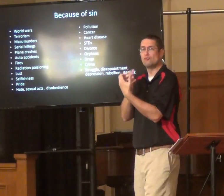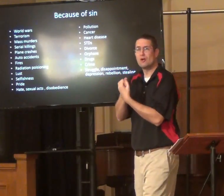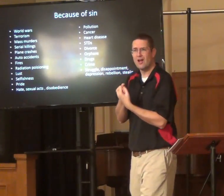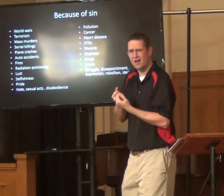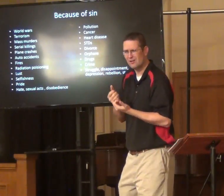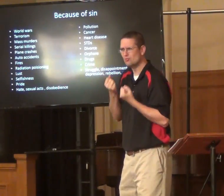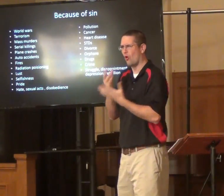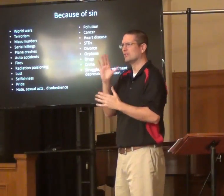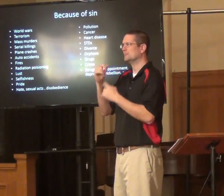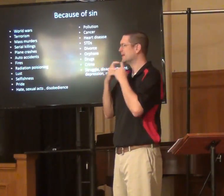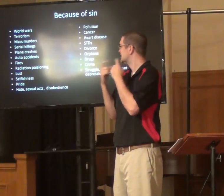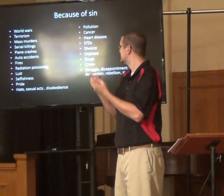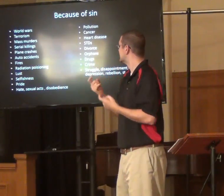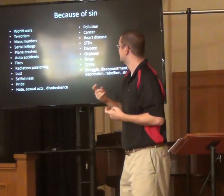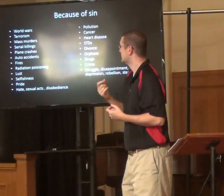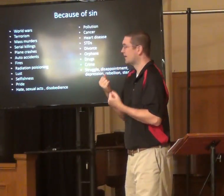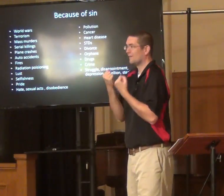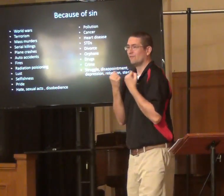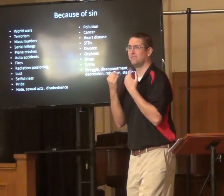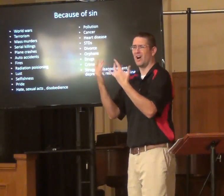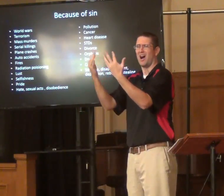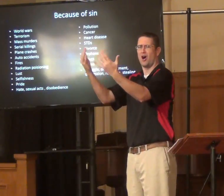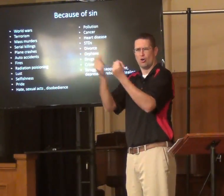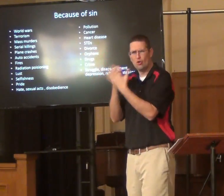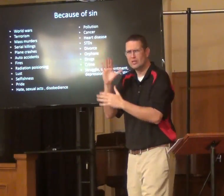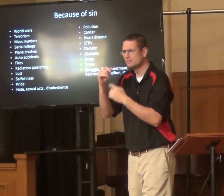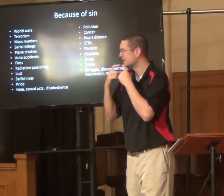Car accidents. That's caused by sin. Fire.